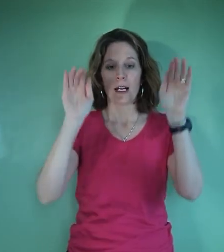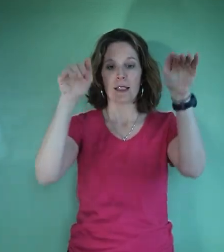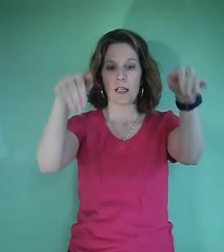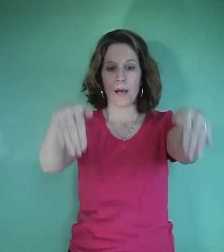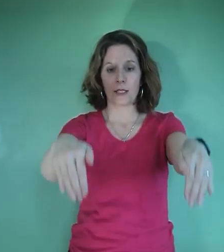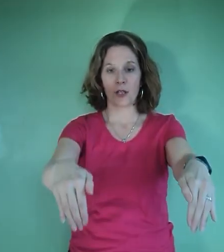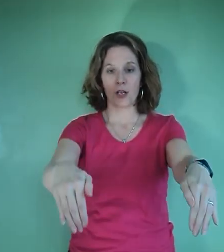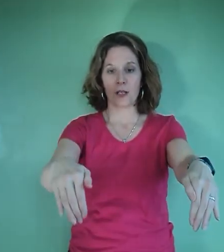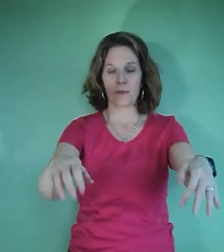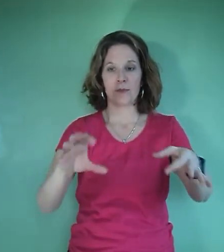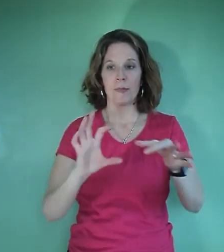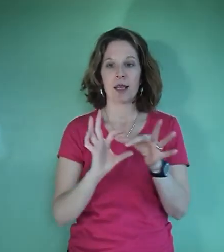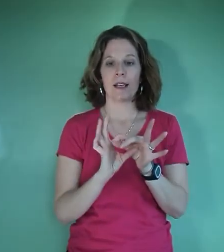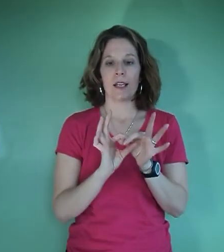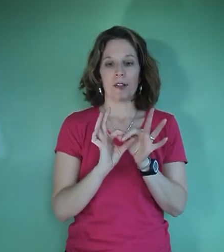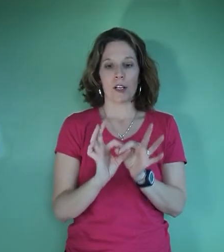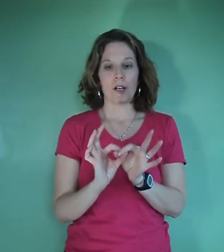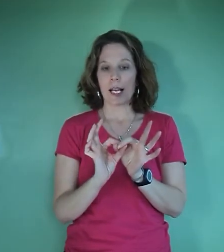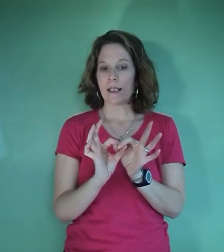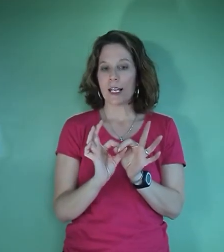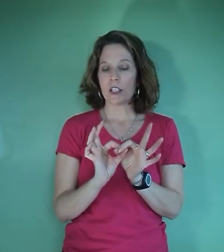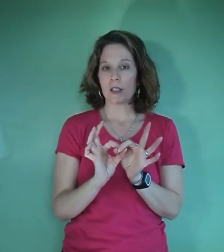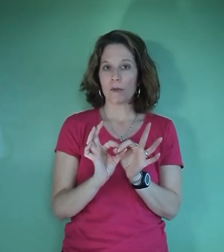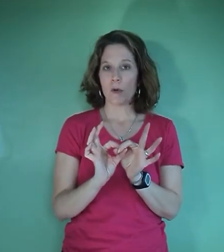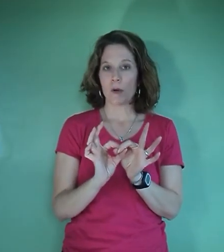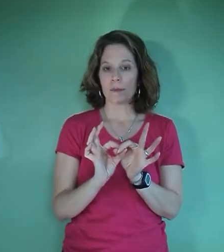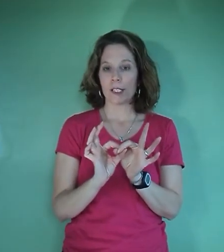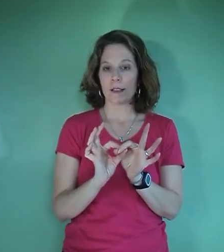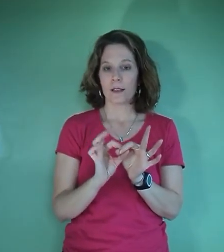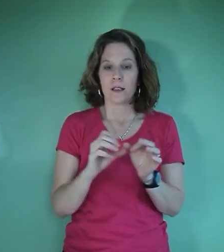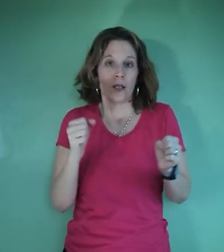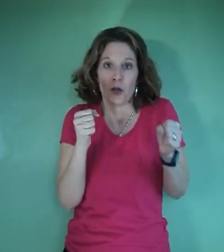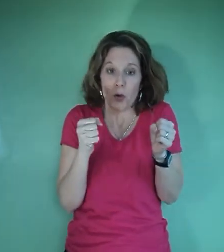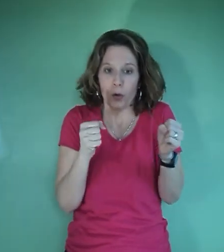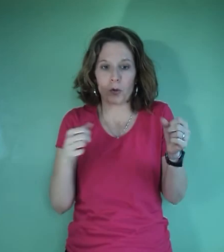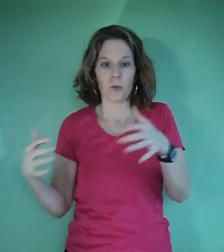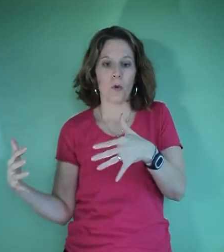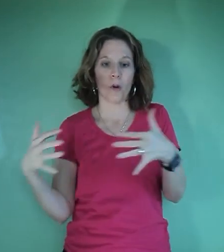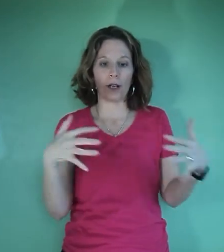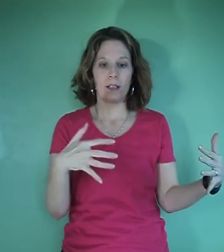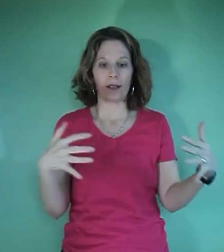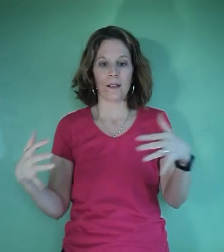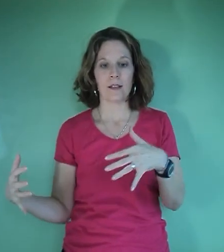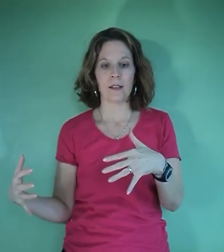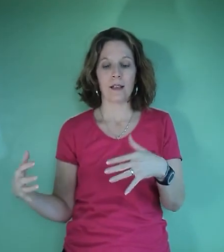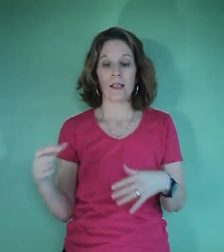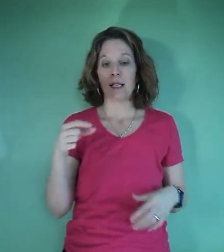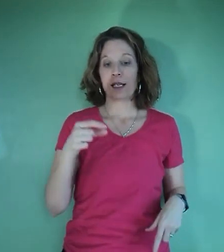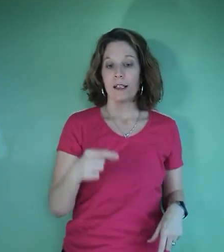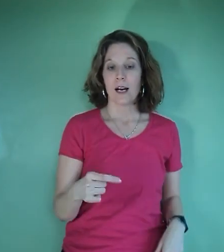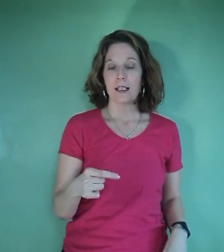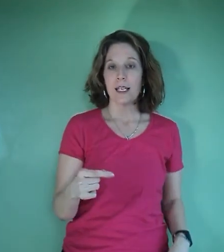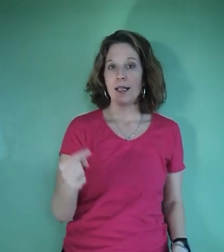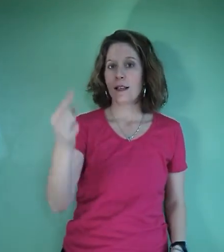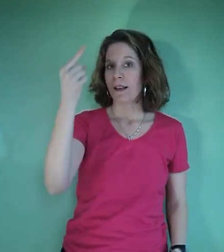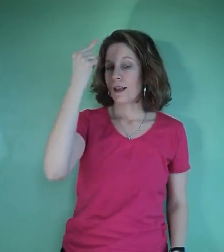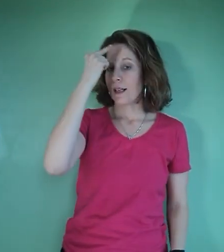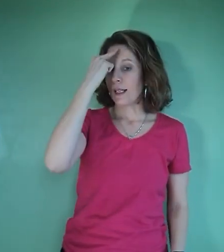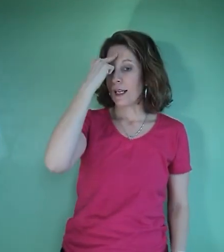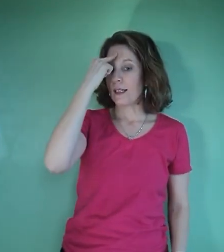Katyn Massacre. The United Nations form, the Cold War, Gandhi and